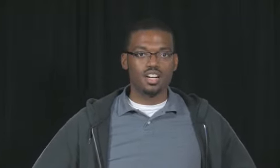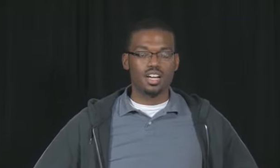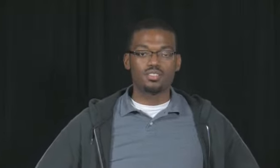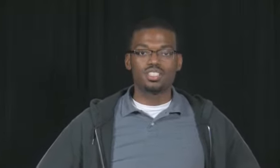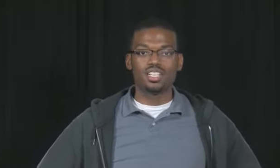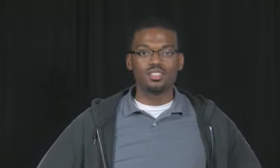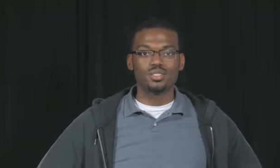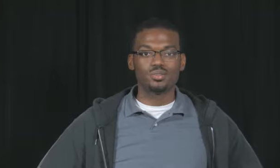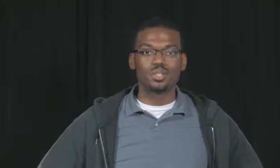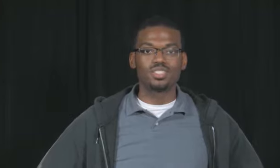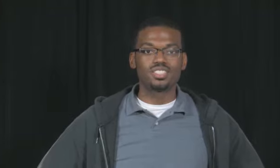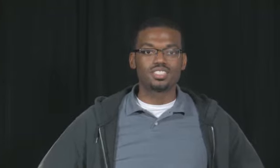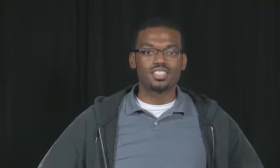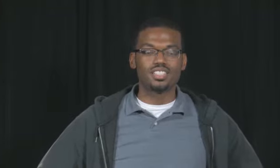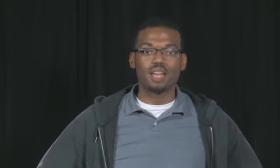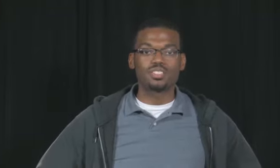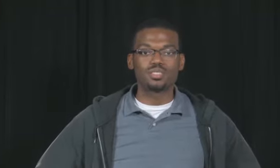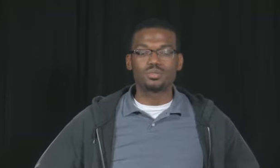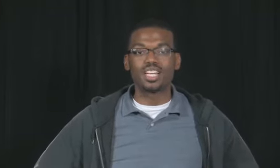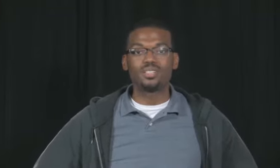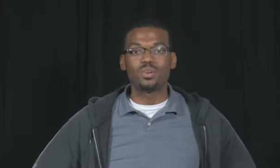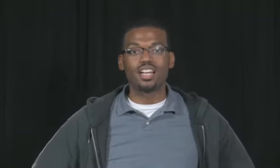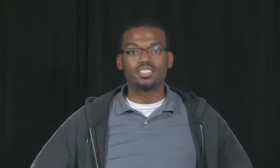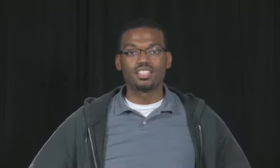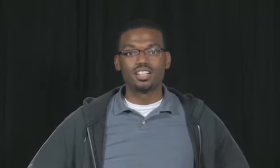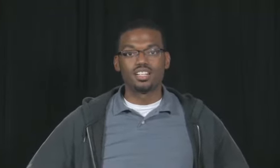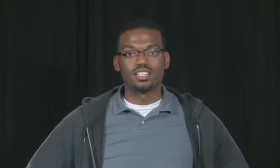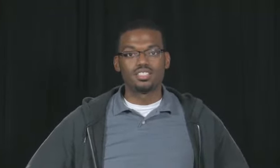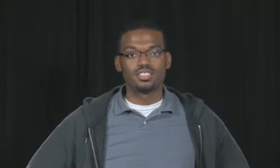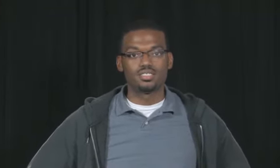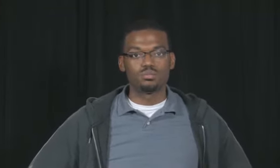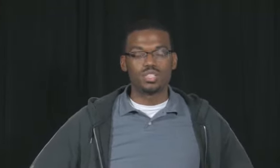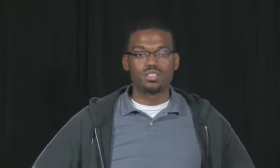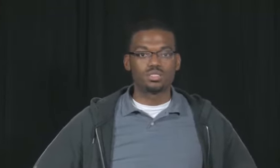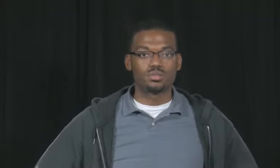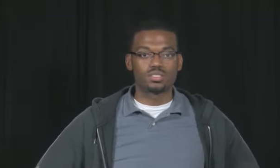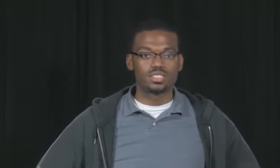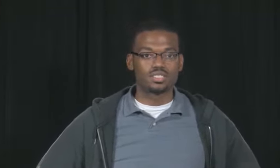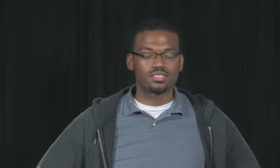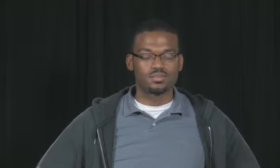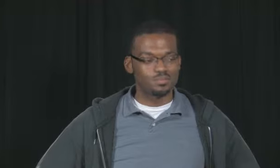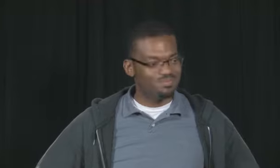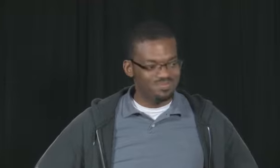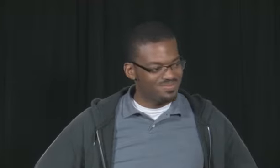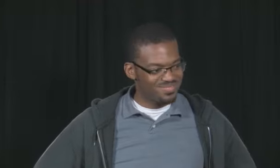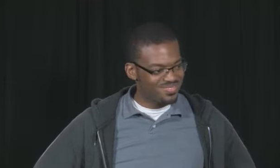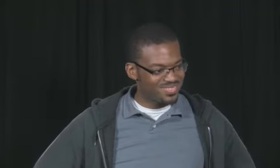I have seen roses, damasked, red and white, but no such roses. No